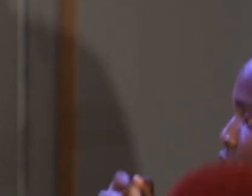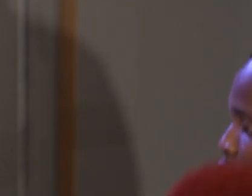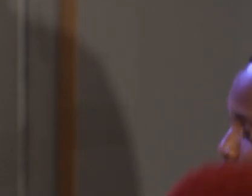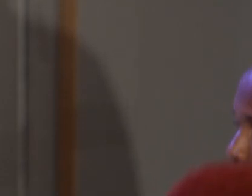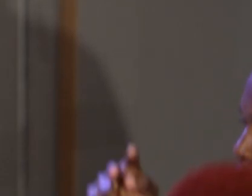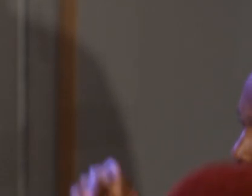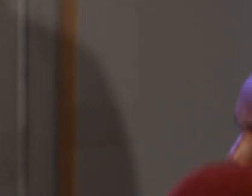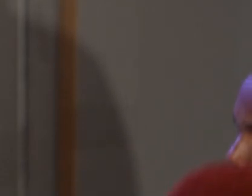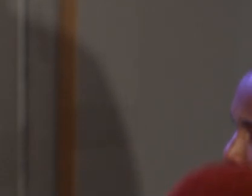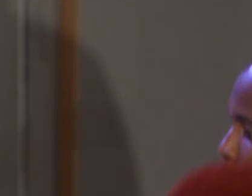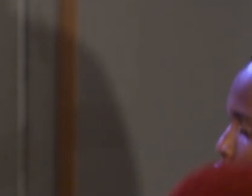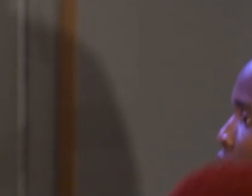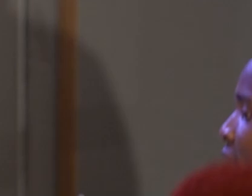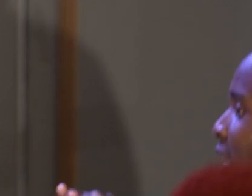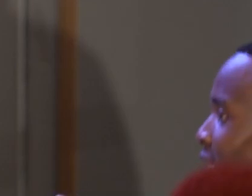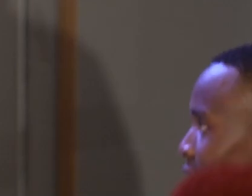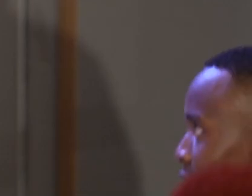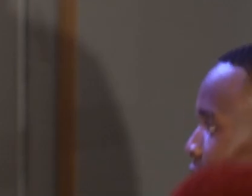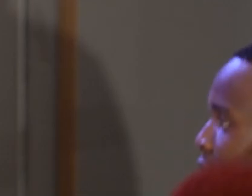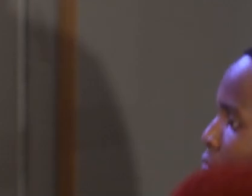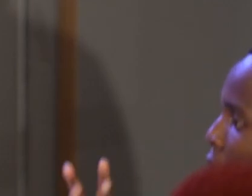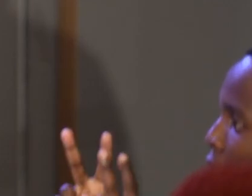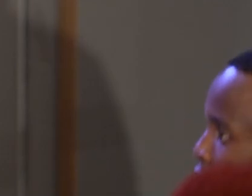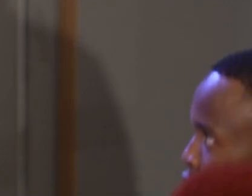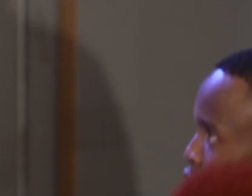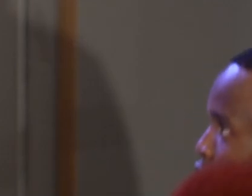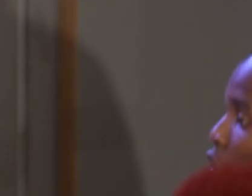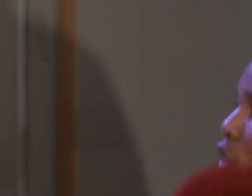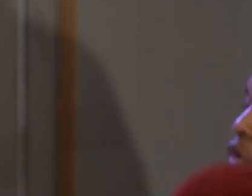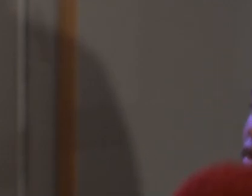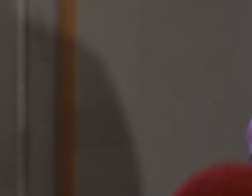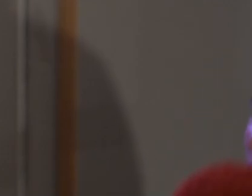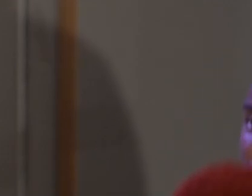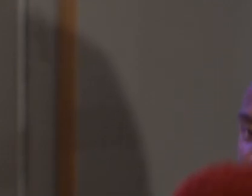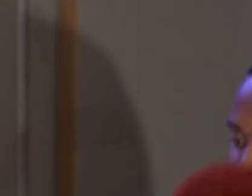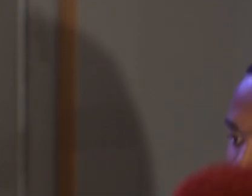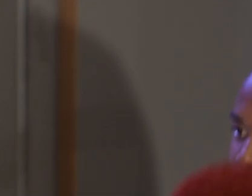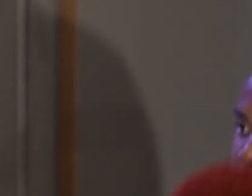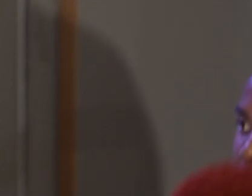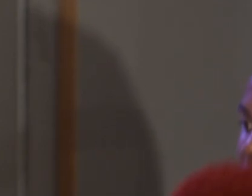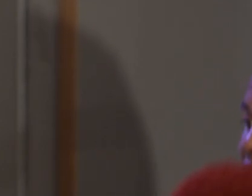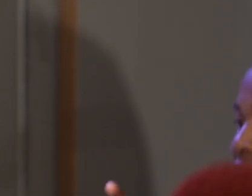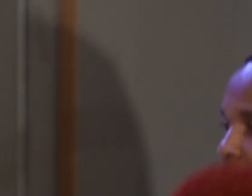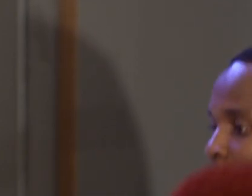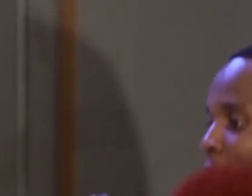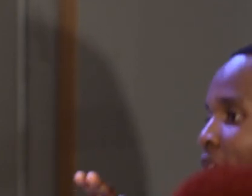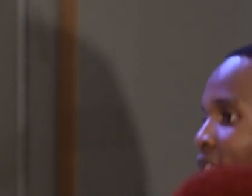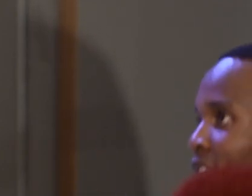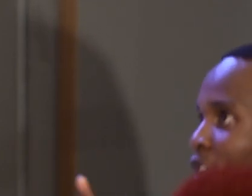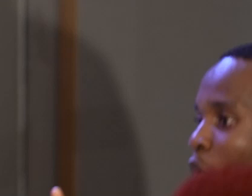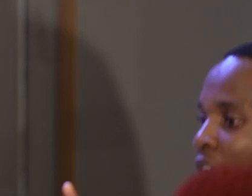through the WCAG to ICT issue repository, as well as through the EN